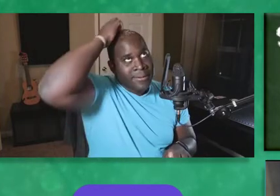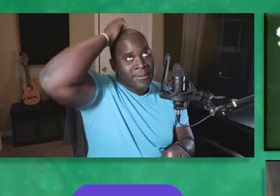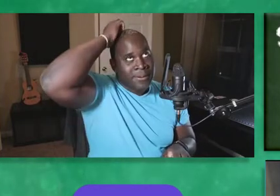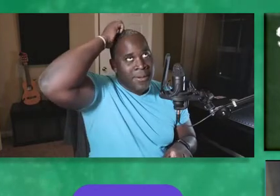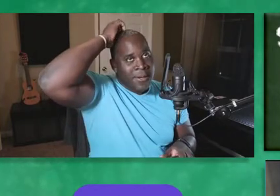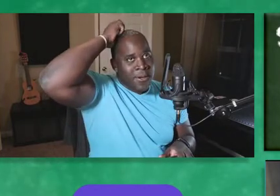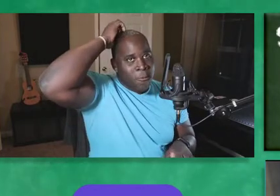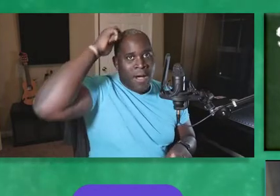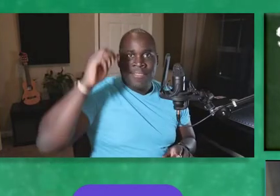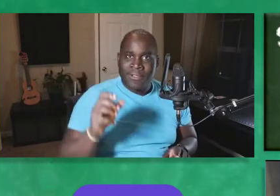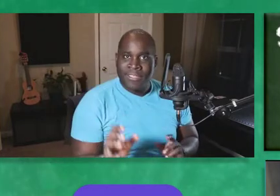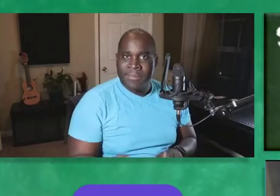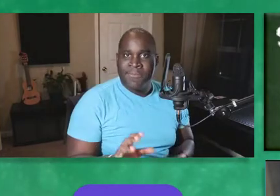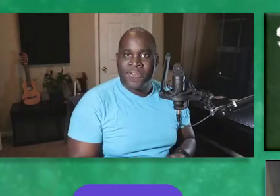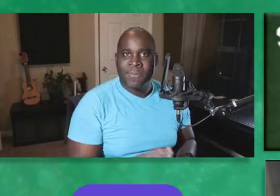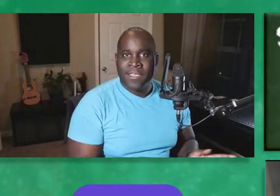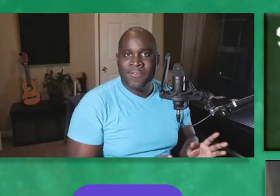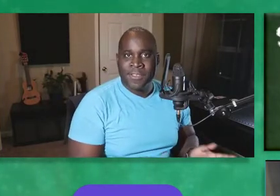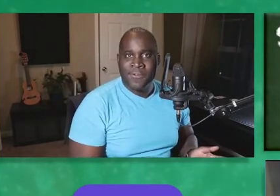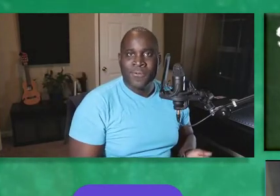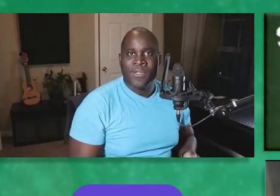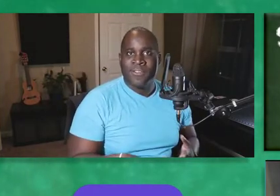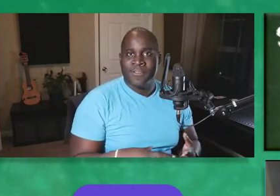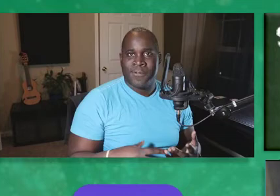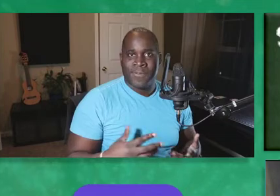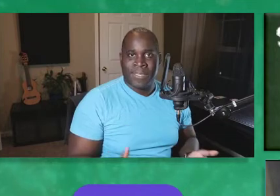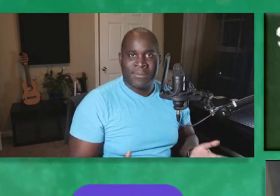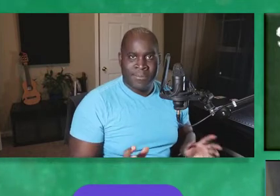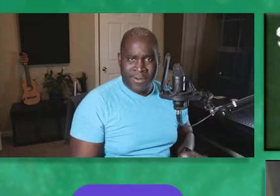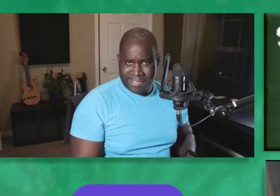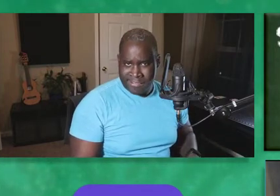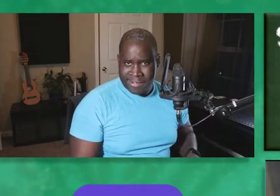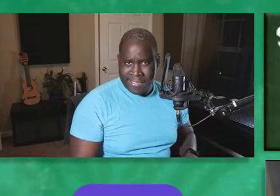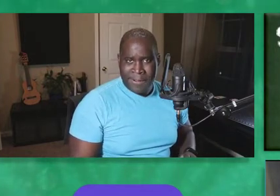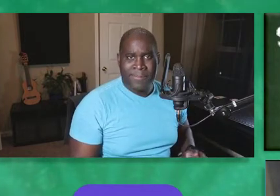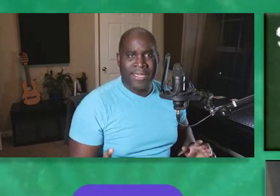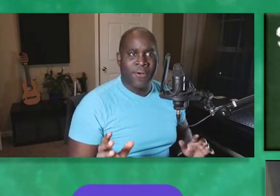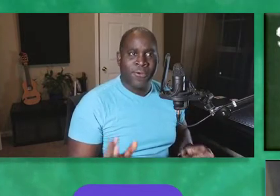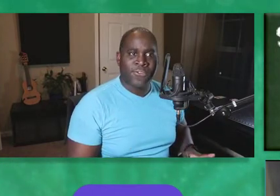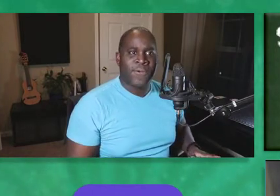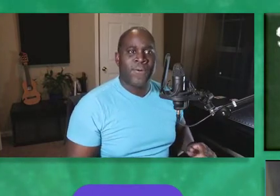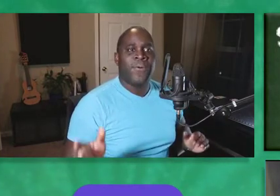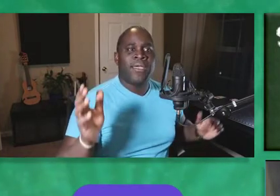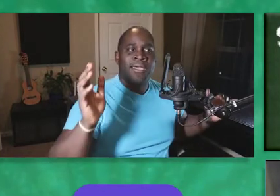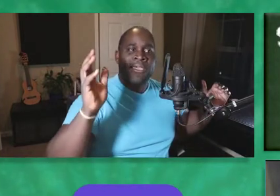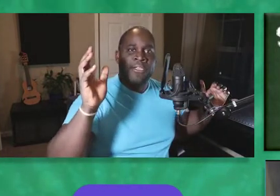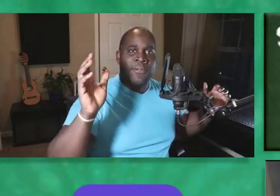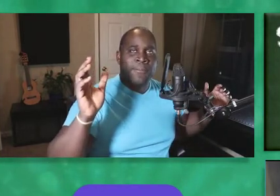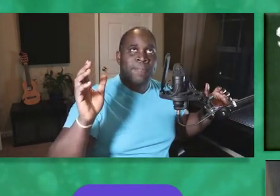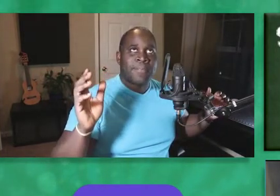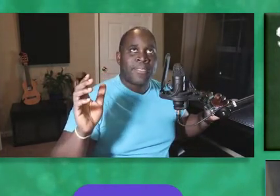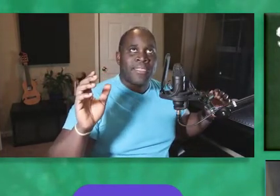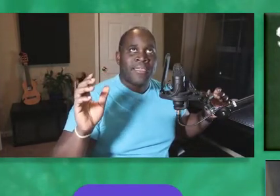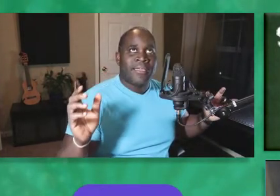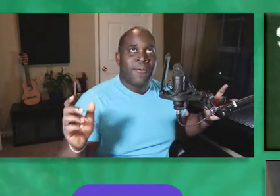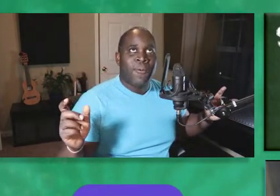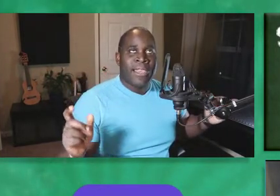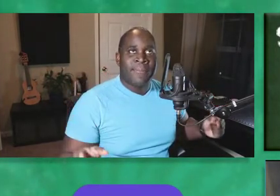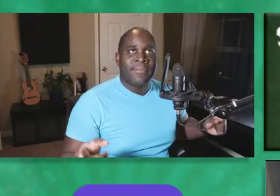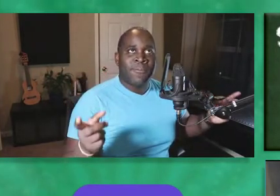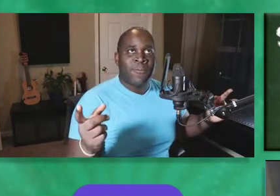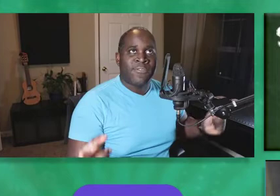I understand why they're a little bit more spicier than usual, because there's a little bit more intensity there. But also,